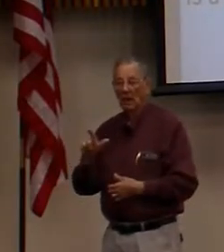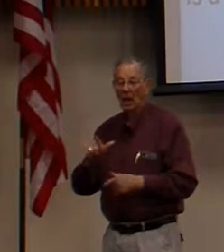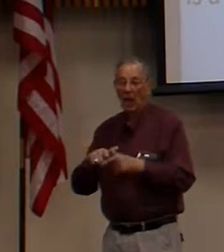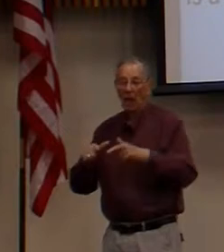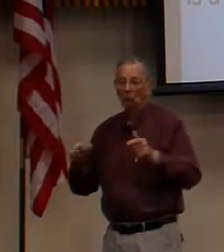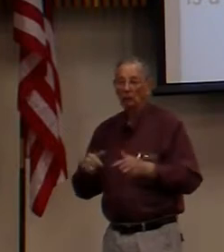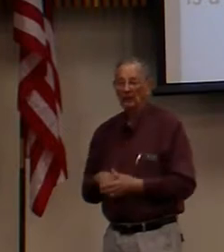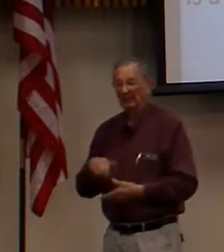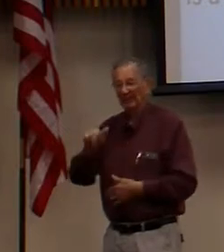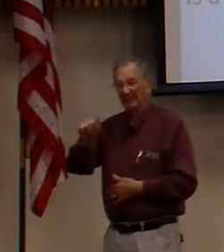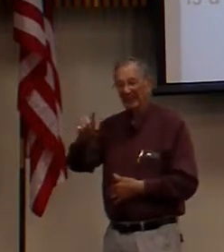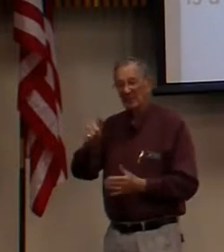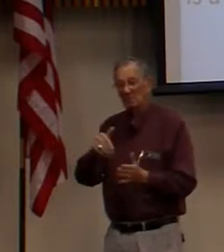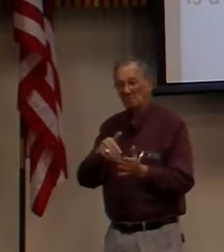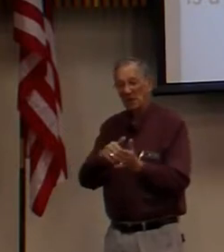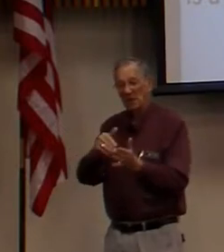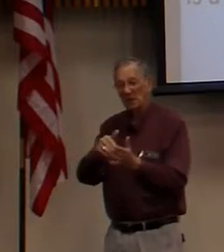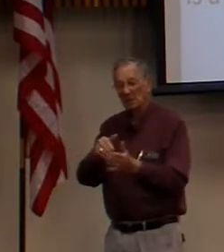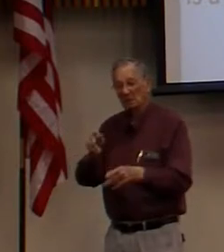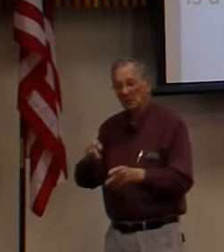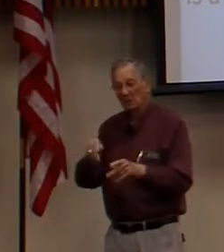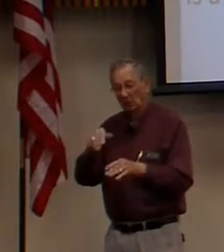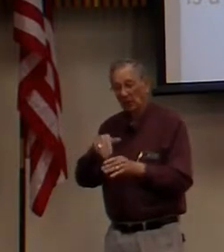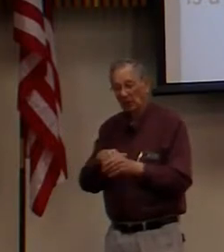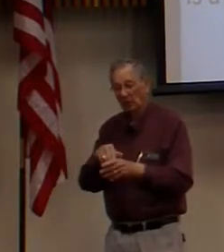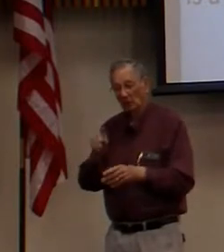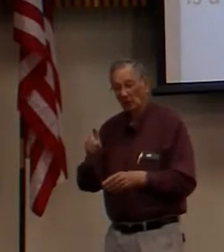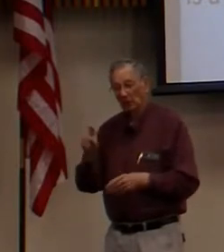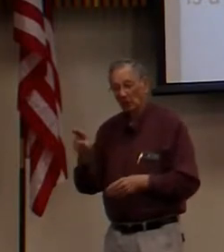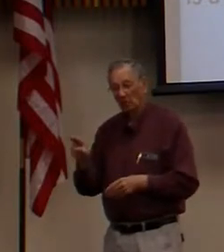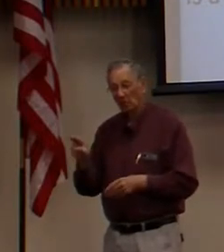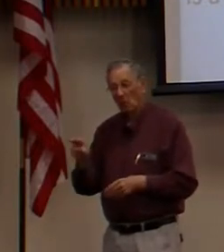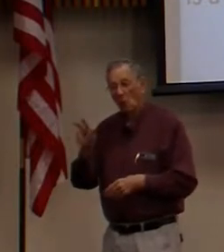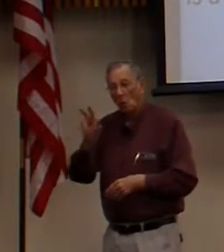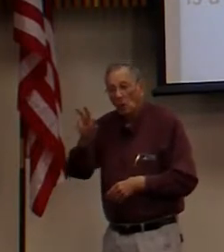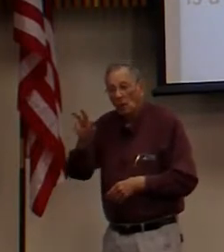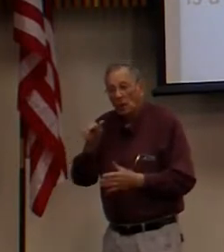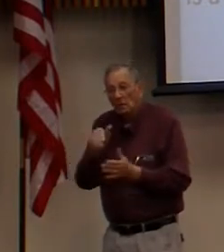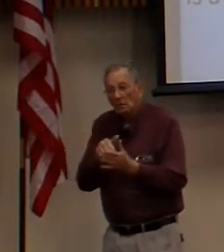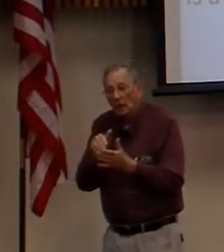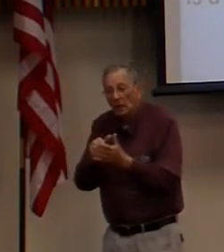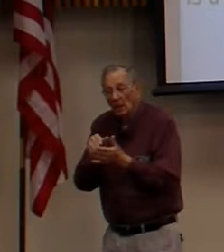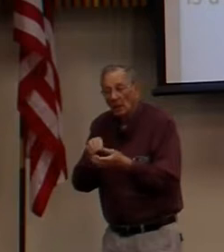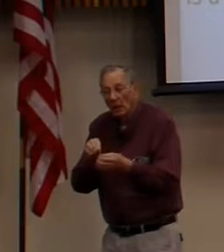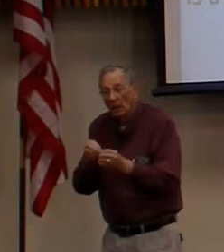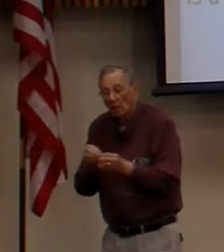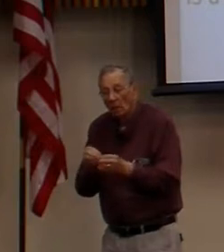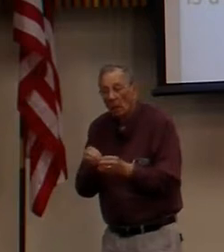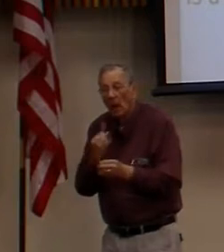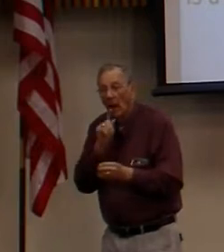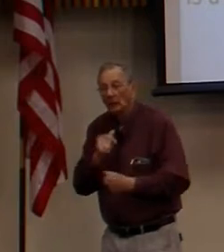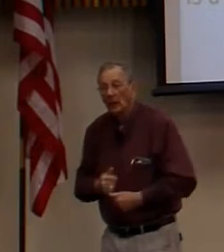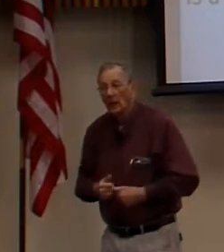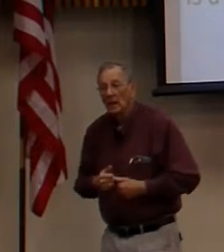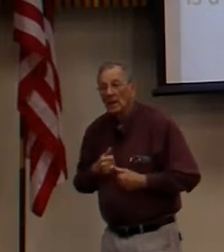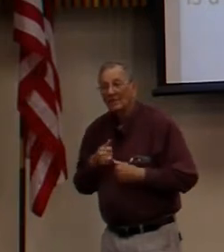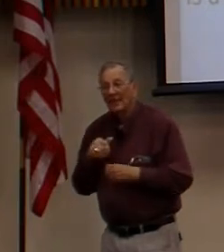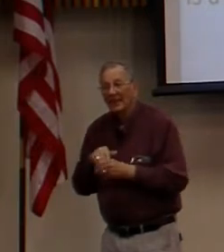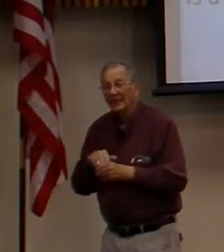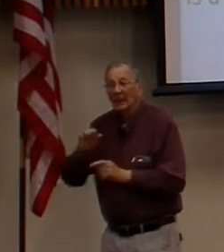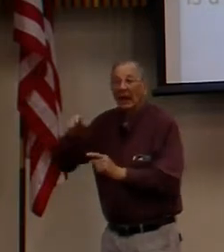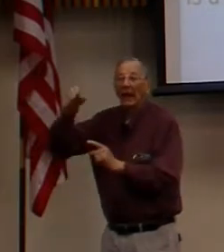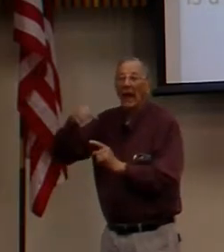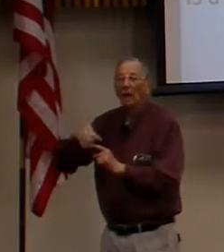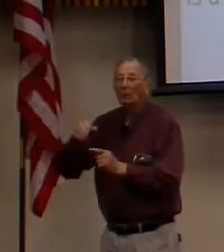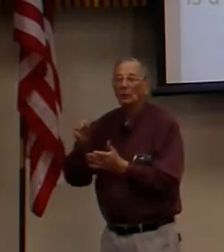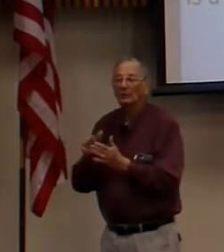About 10 million in the Dominican Republic. 3 million of that number actually live in the capital